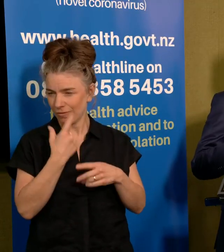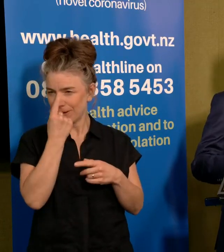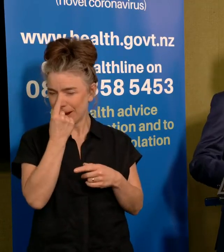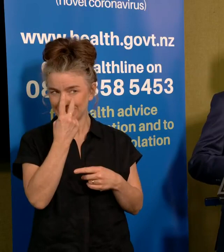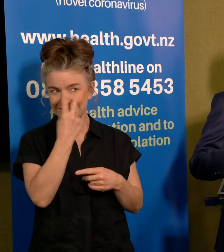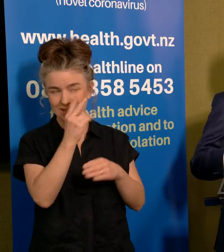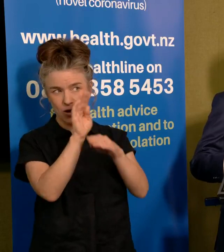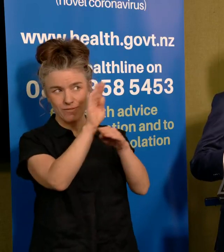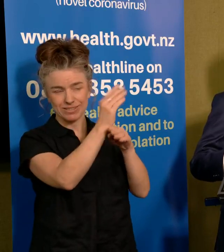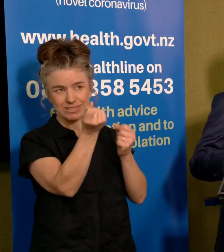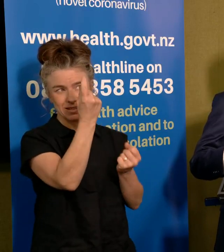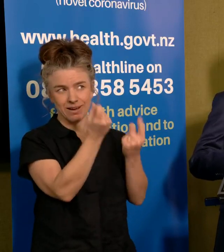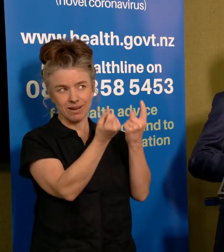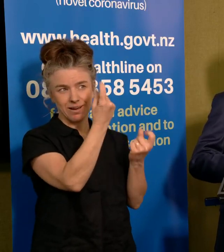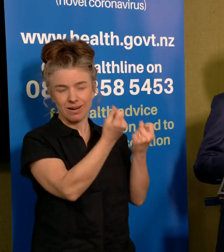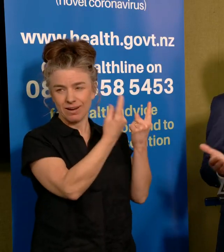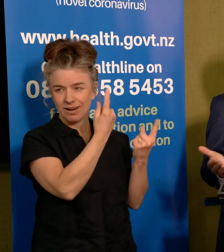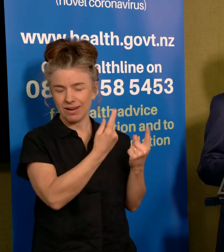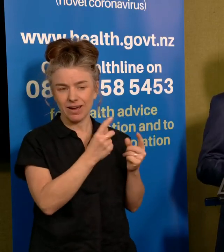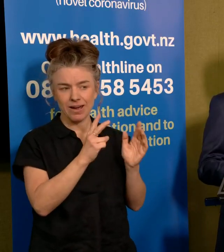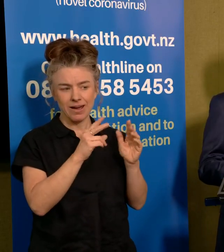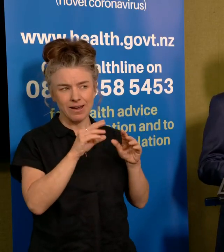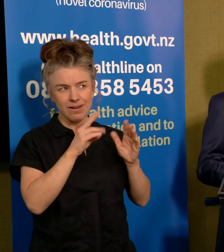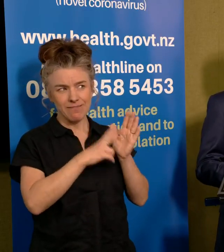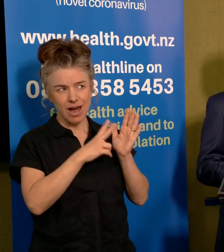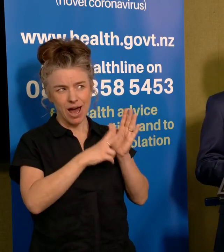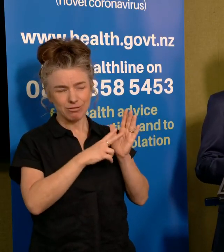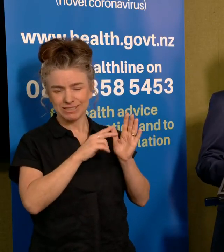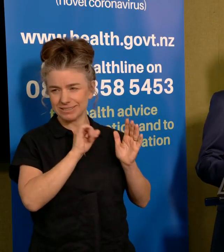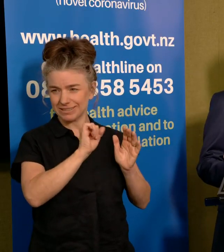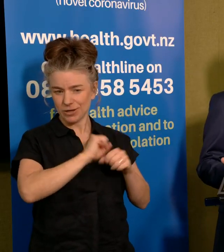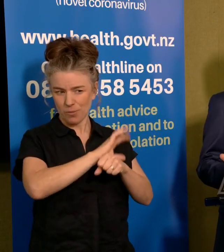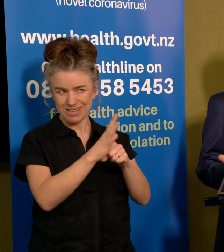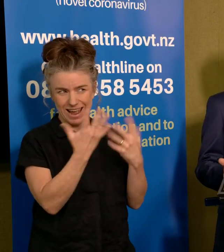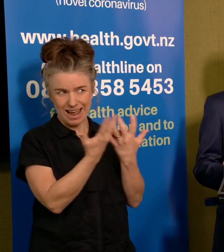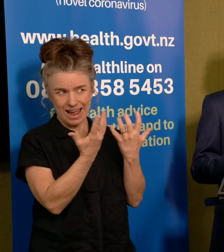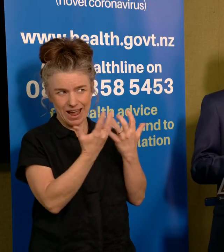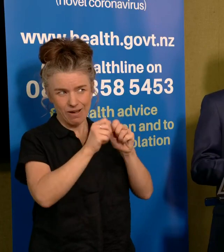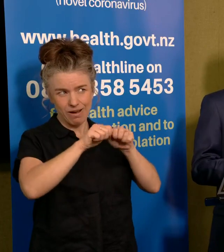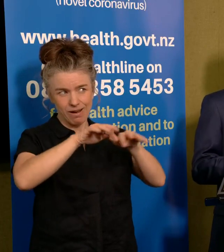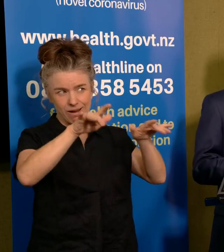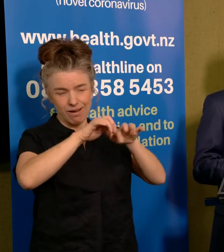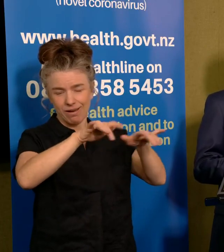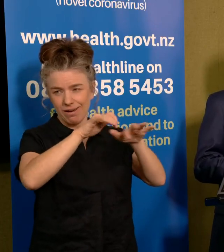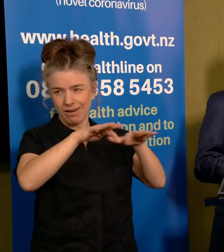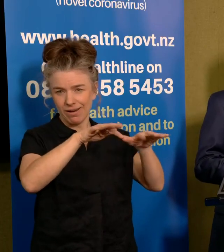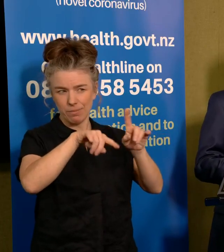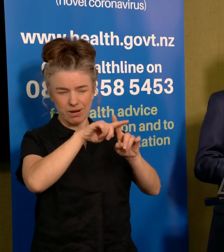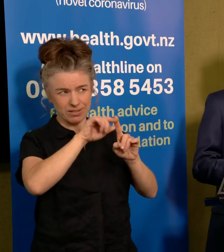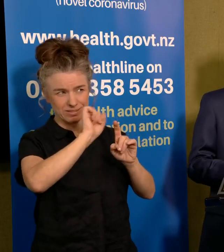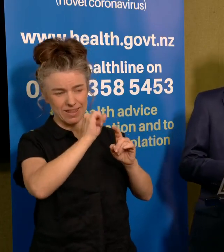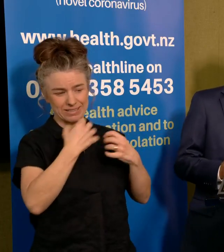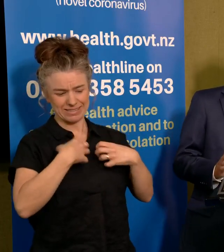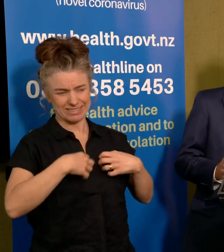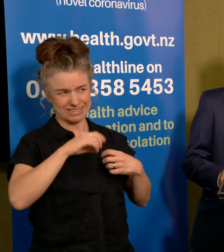the development of the way the virus behaves and the epidemiology overseas, as well as the